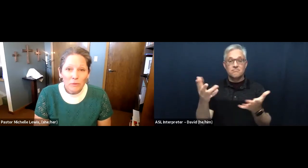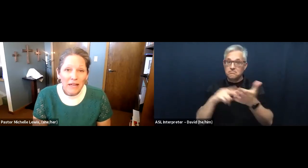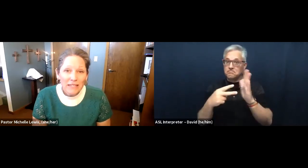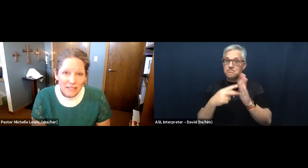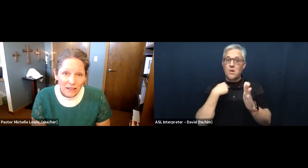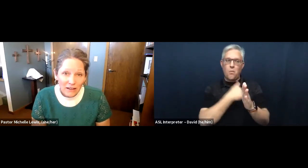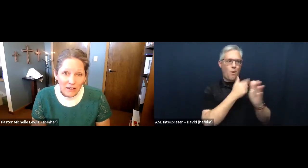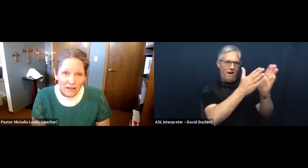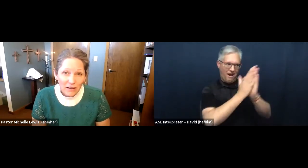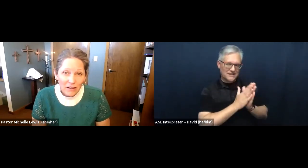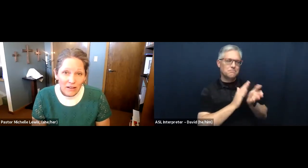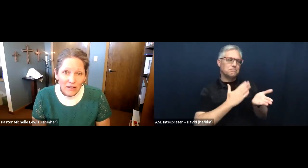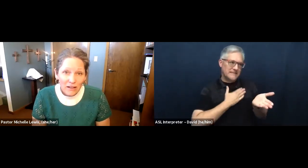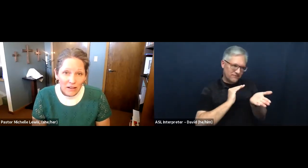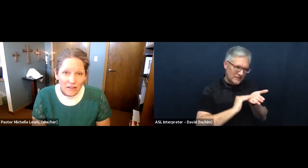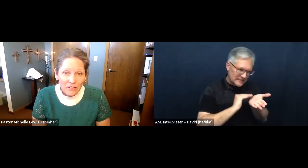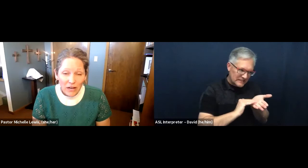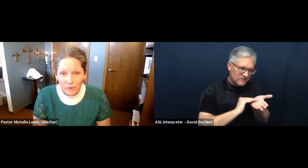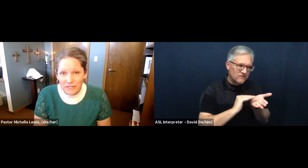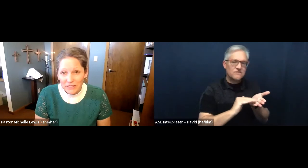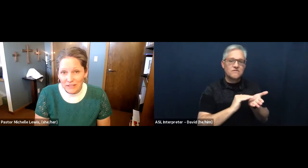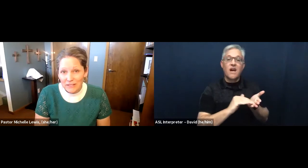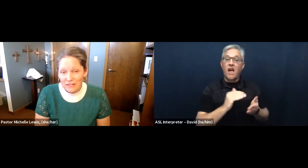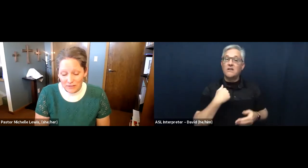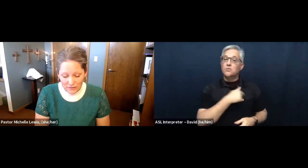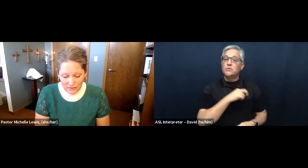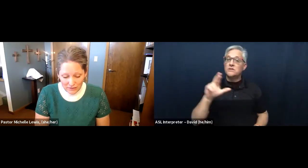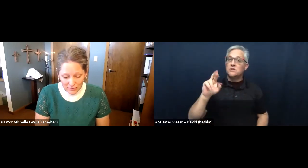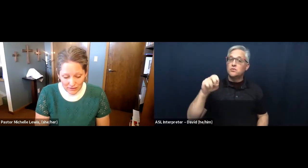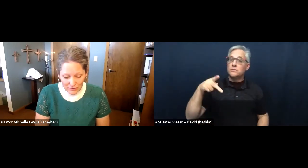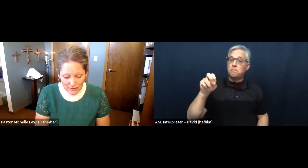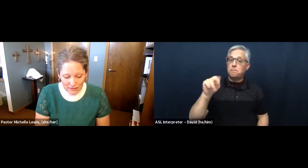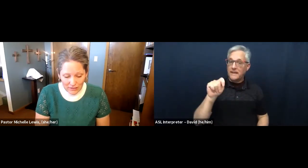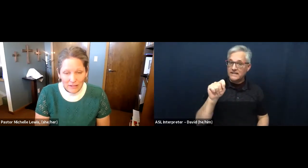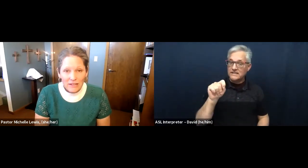and repenting of our sins